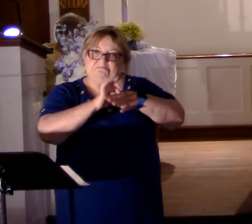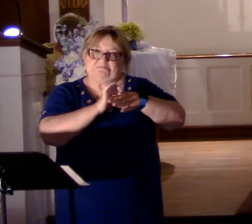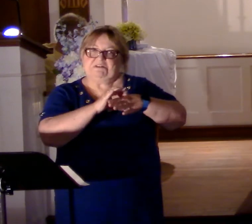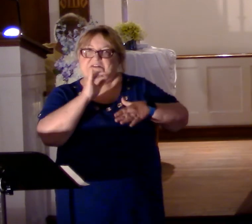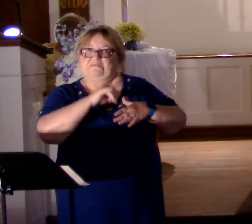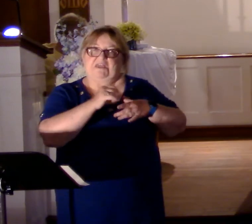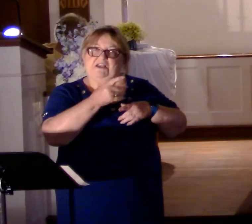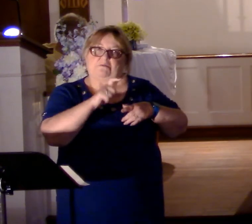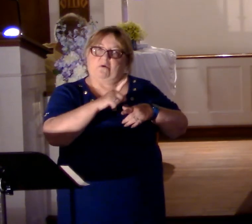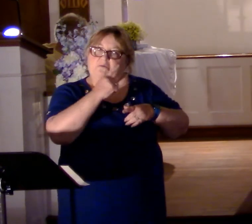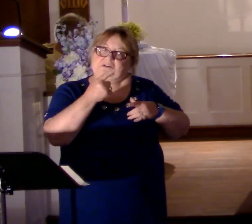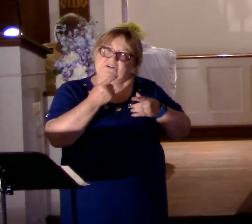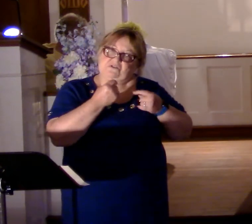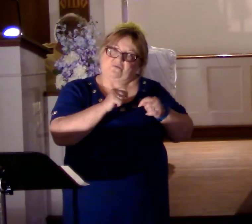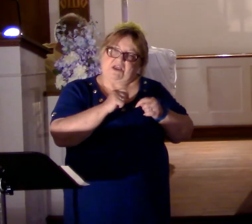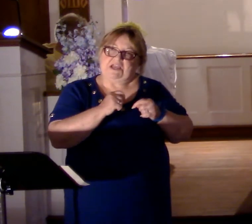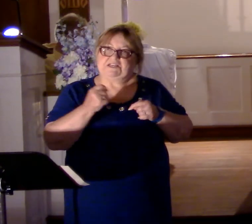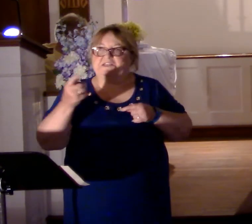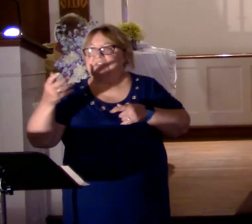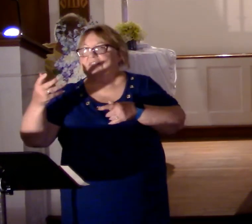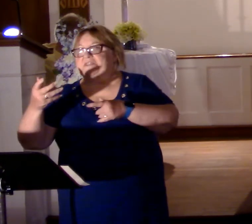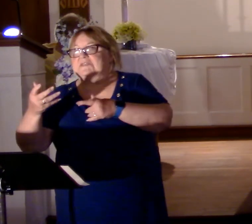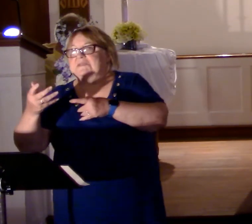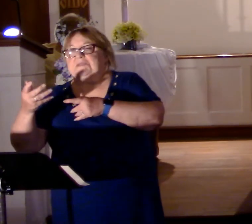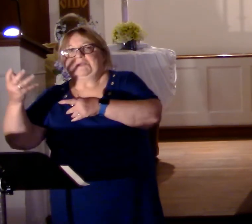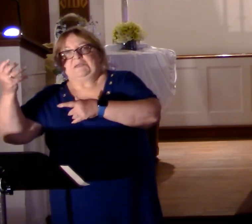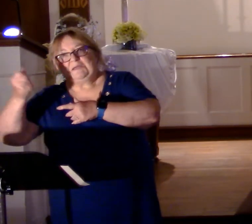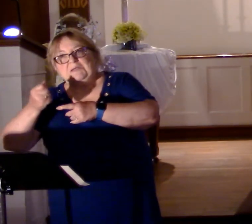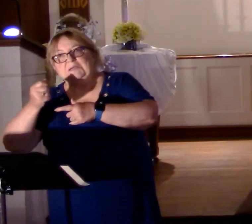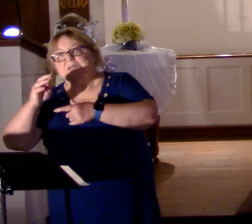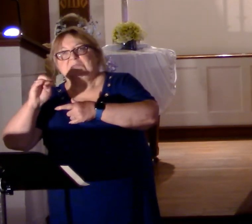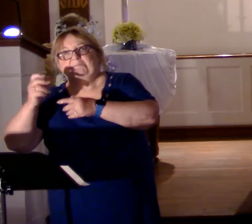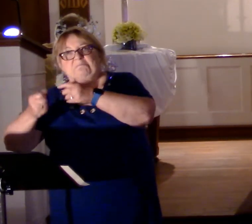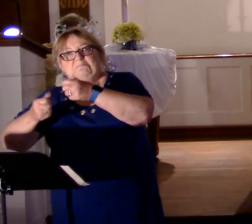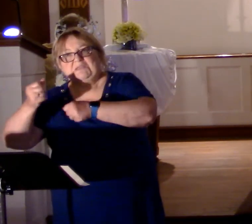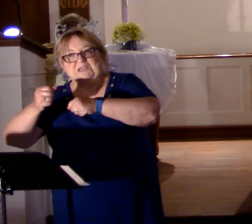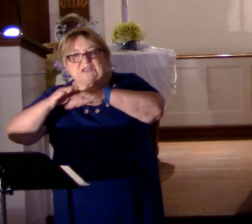gospel, always just the milk. Shallow.